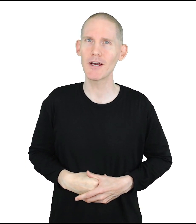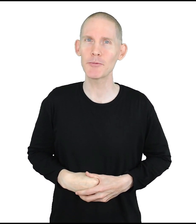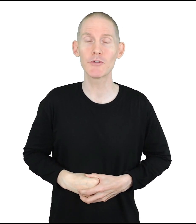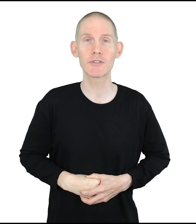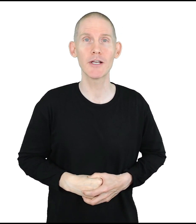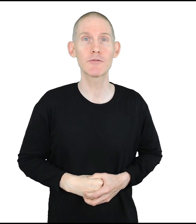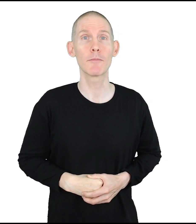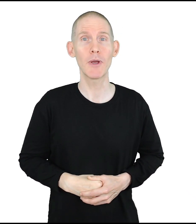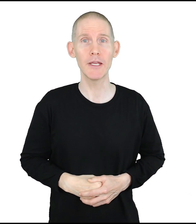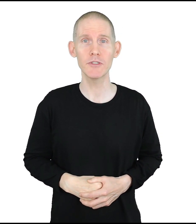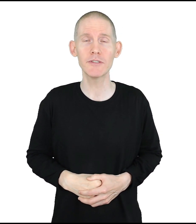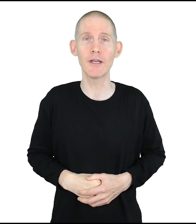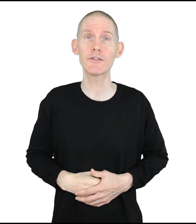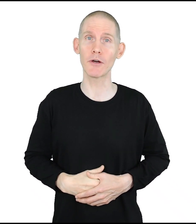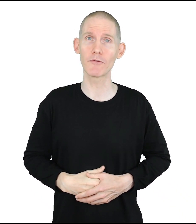times. Patient,